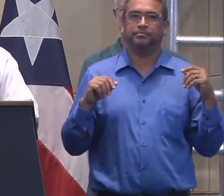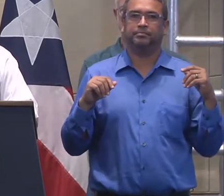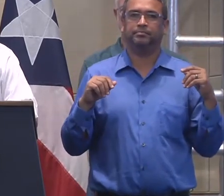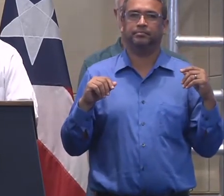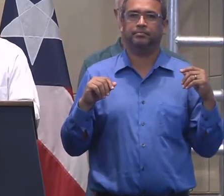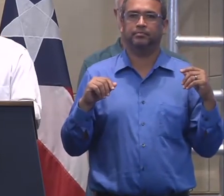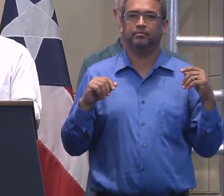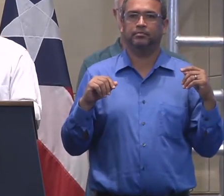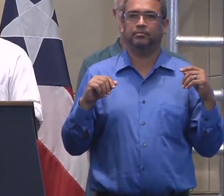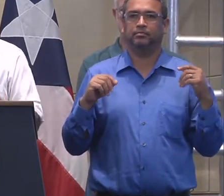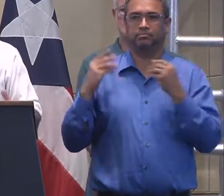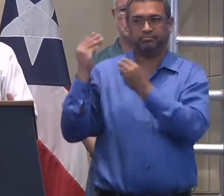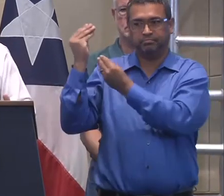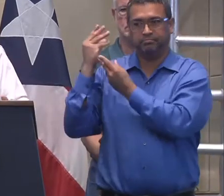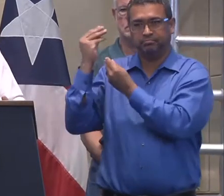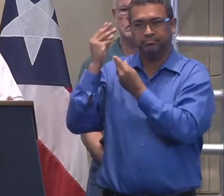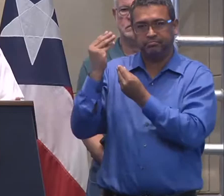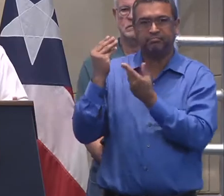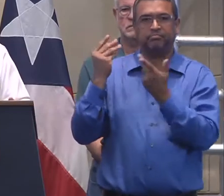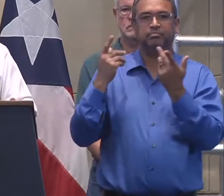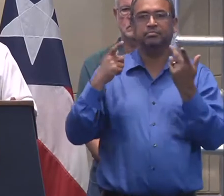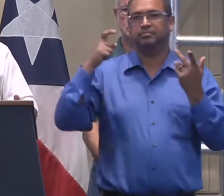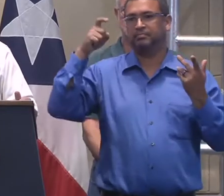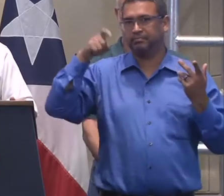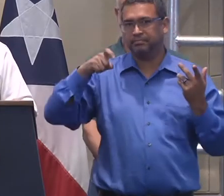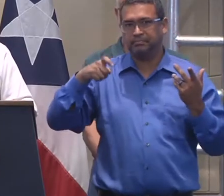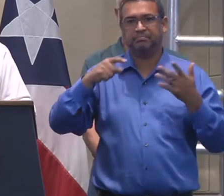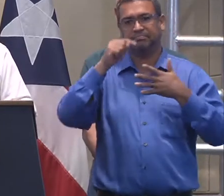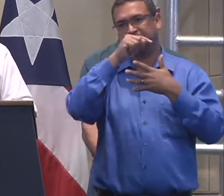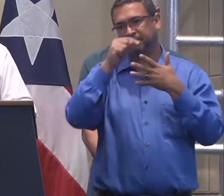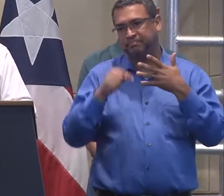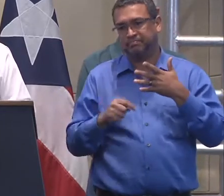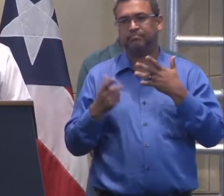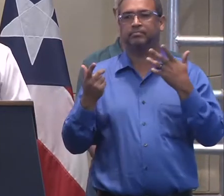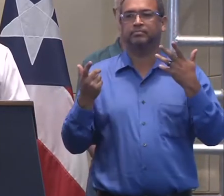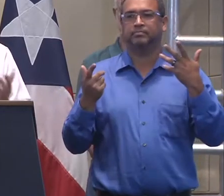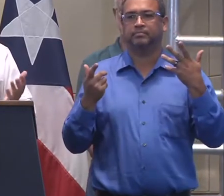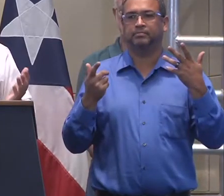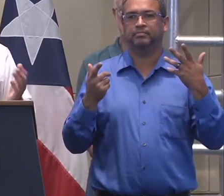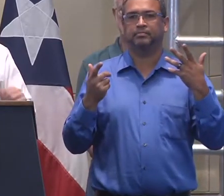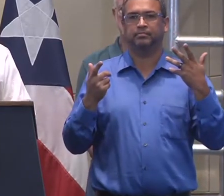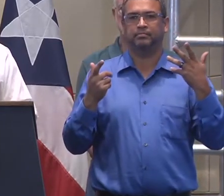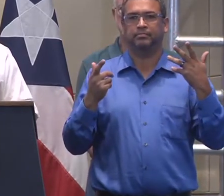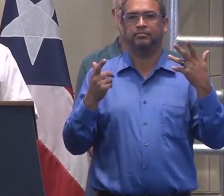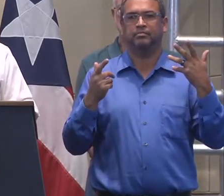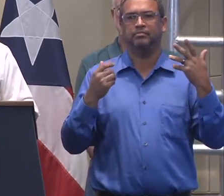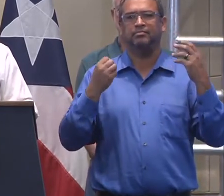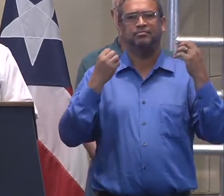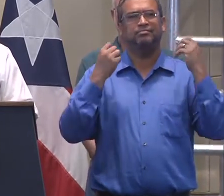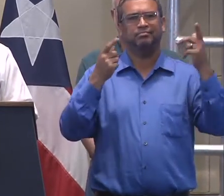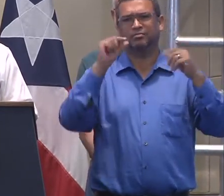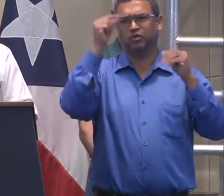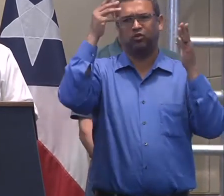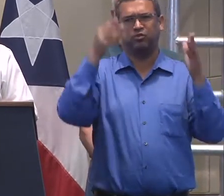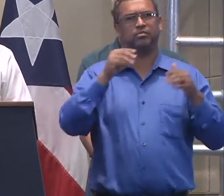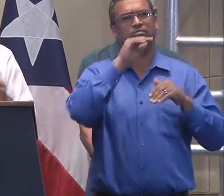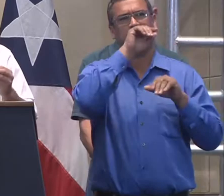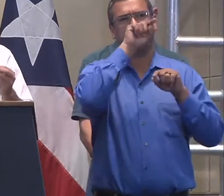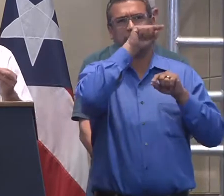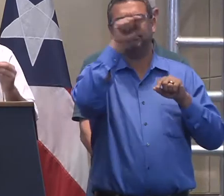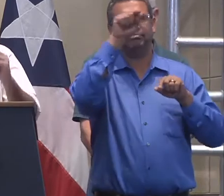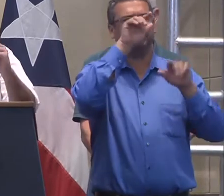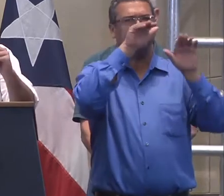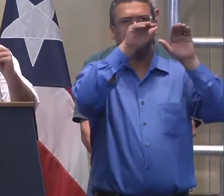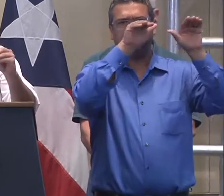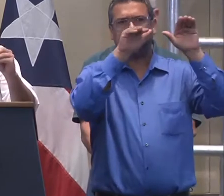information tidbits, what else do we need? There is availability. We've spoken to several governors about that so